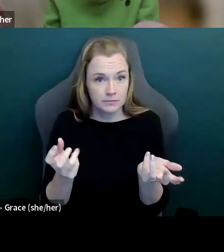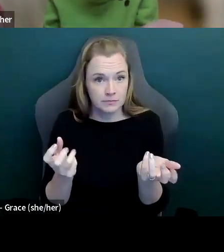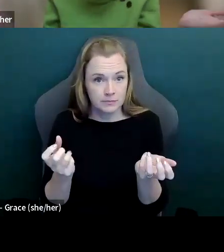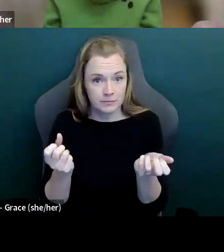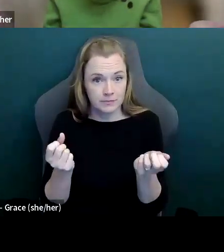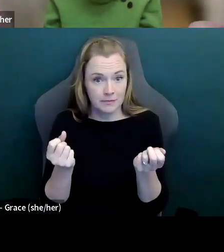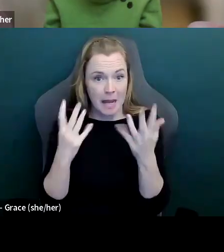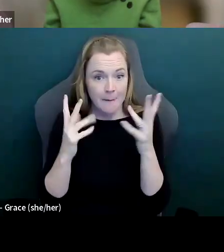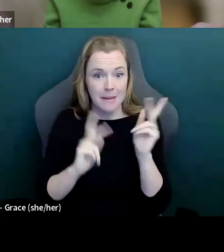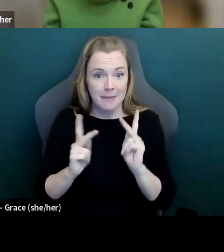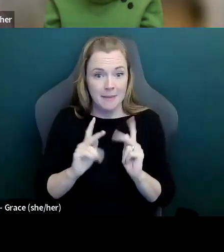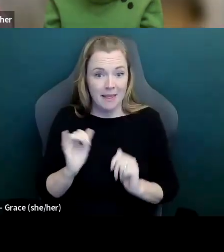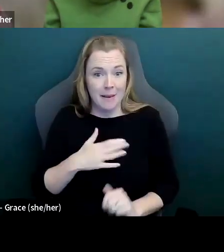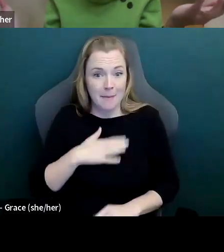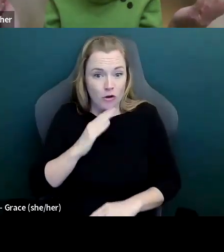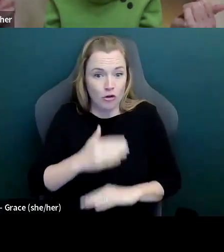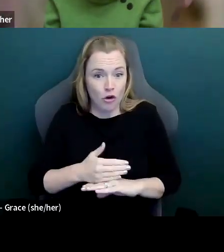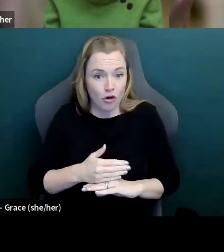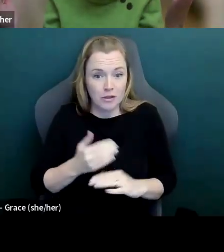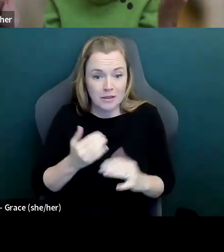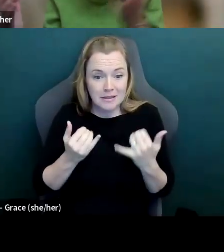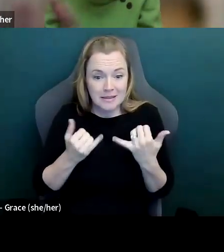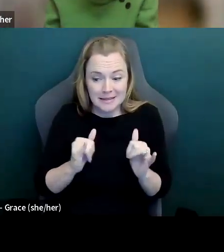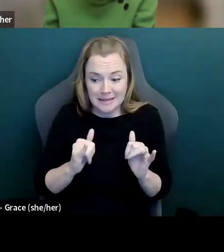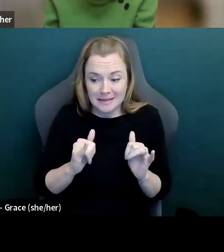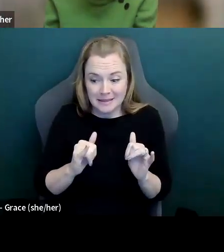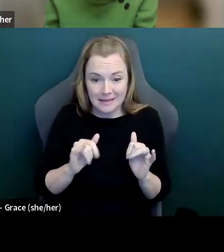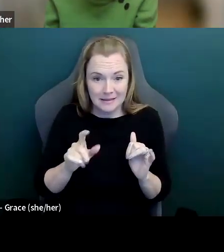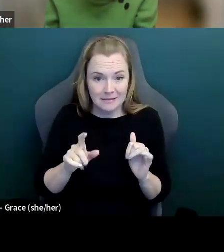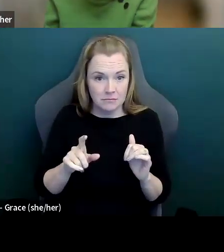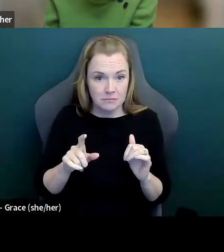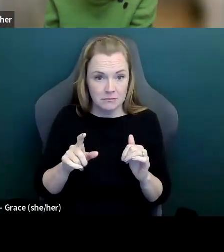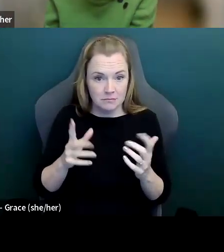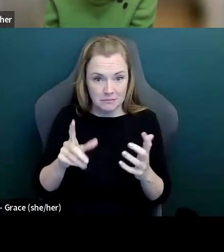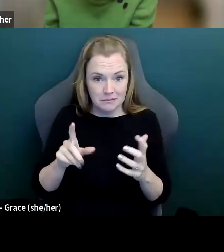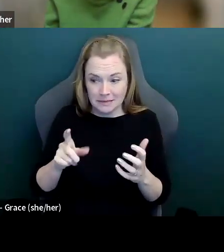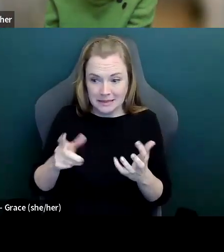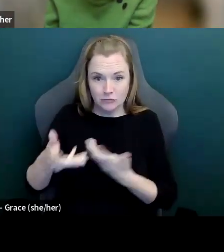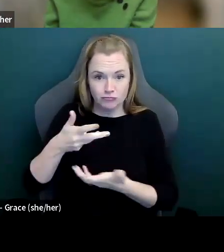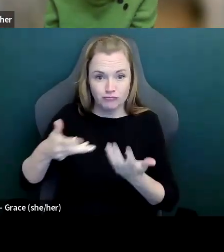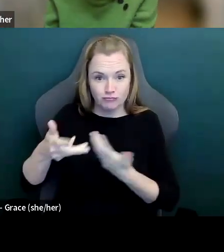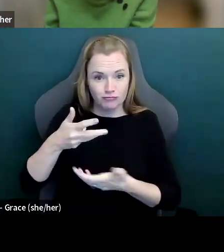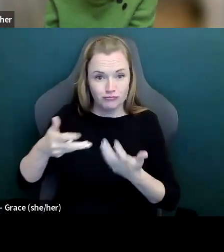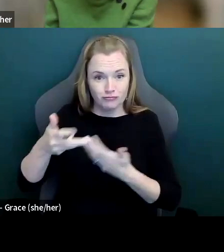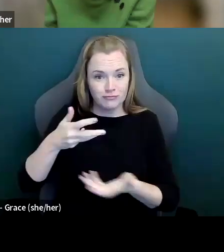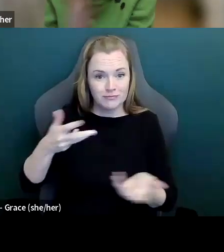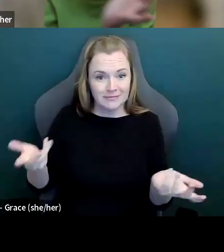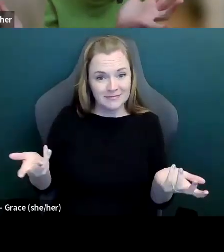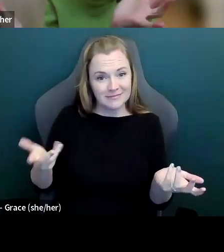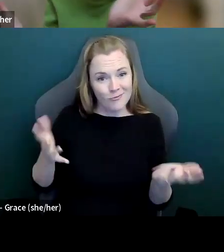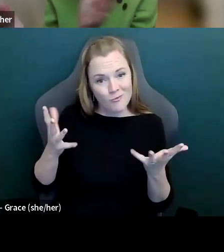like my daughter still meet with the kids the young people she graduated from high school with?